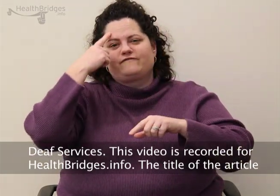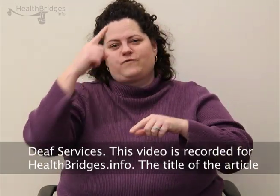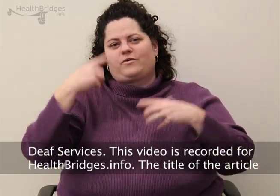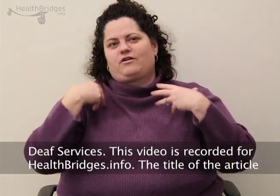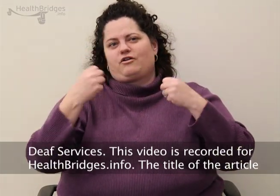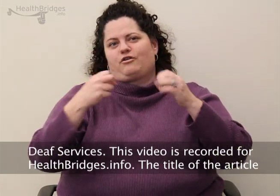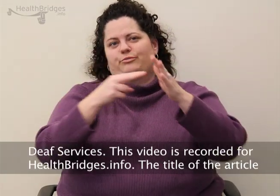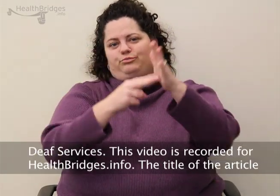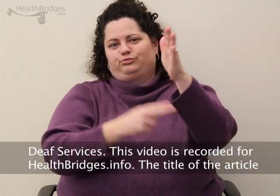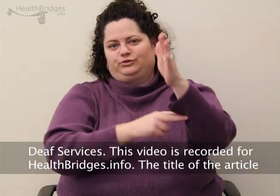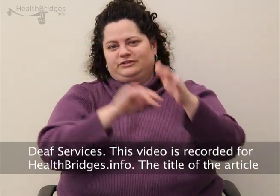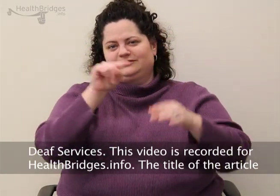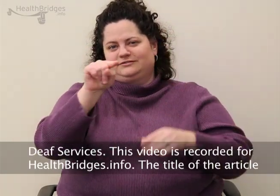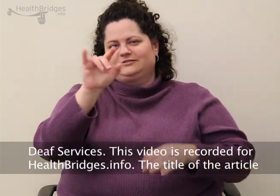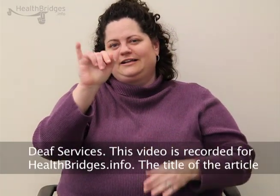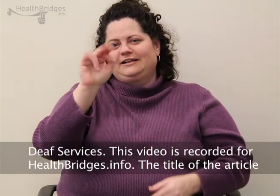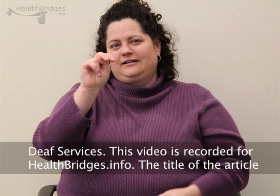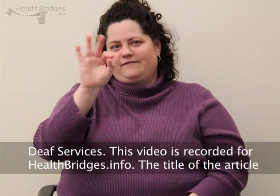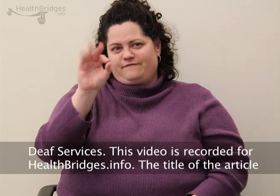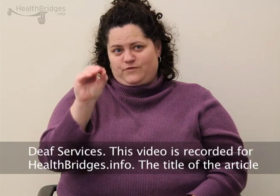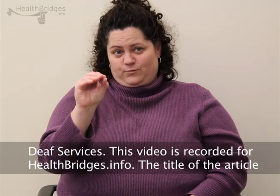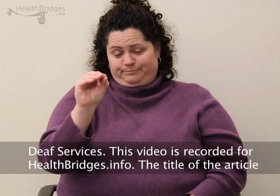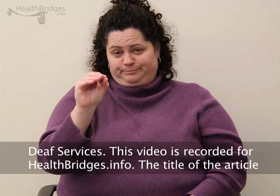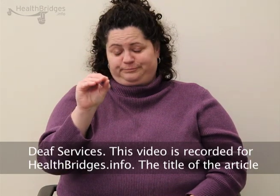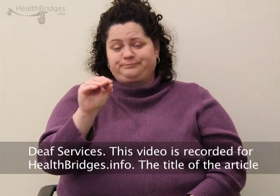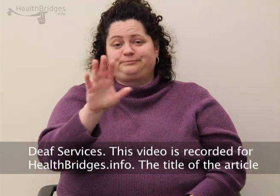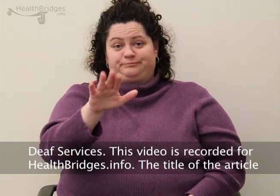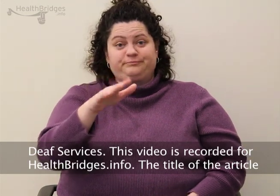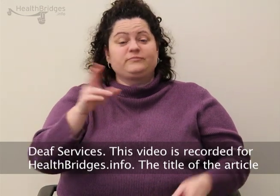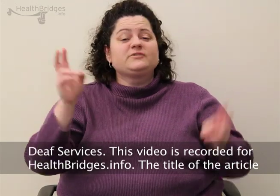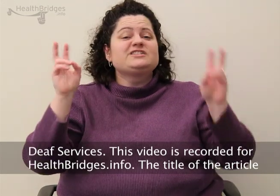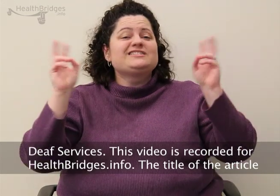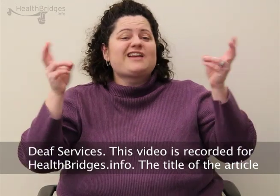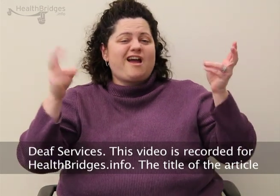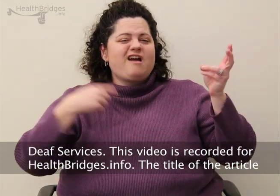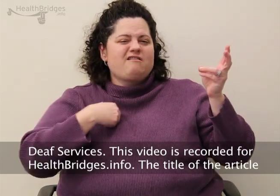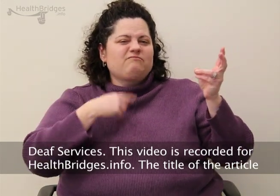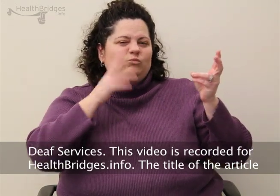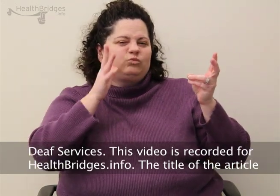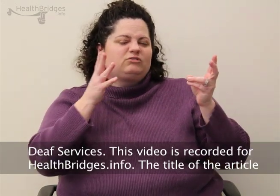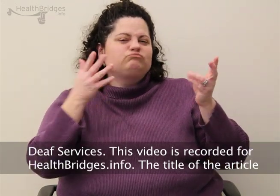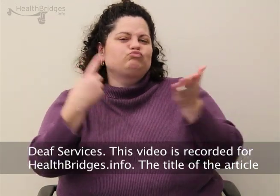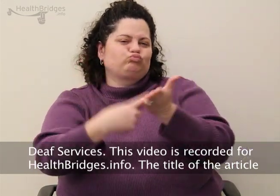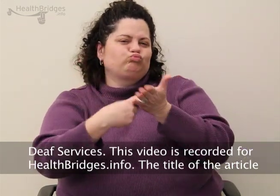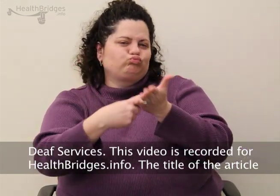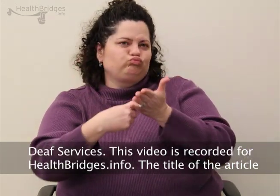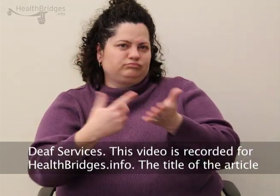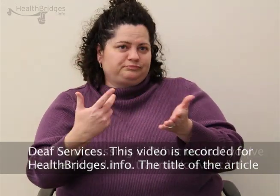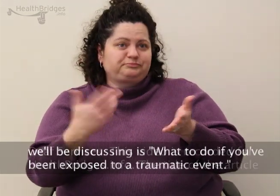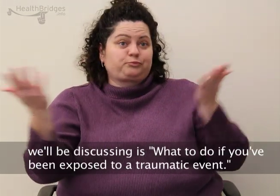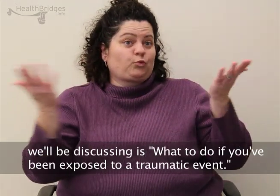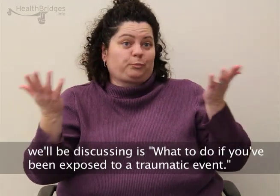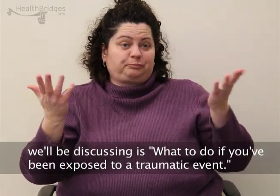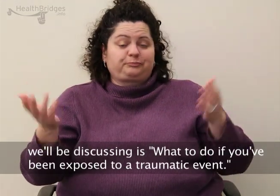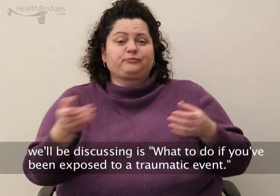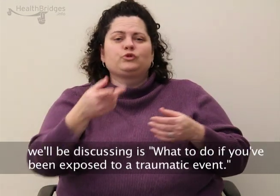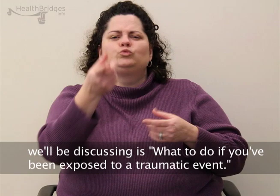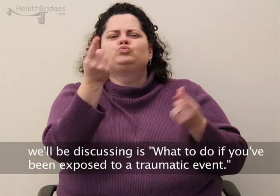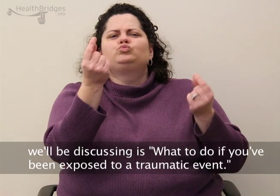This video is recorded for healthbridges.info. The title of the article we'll be discussing is